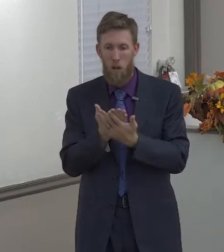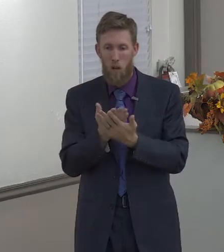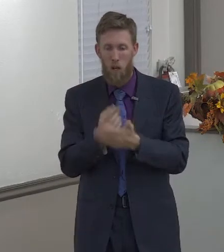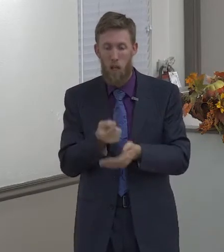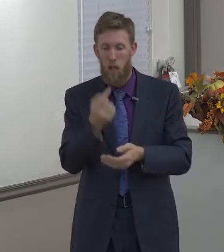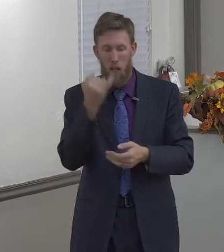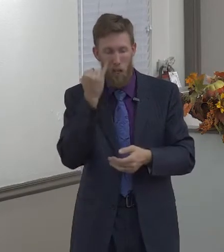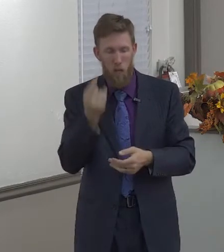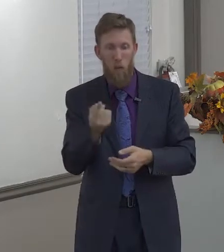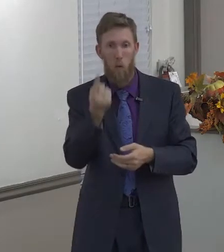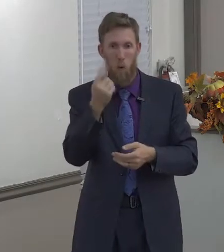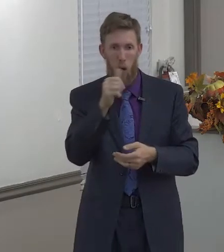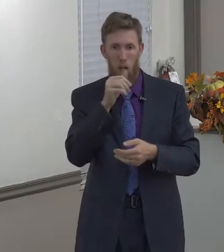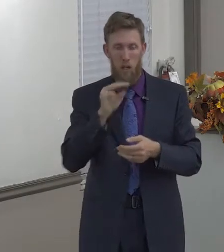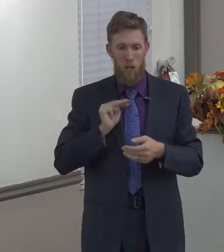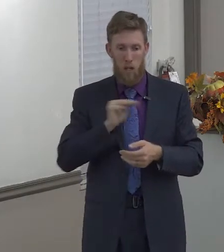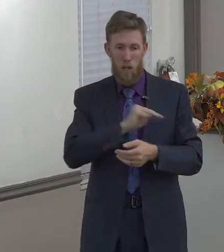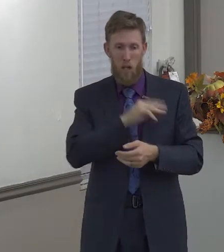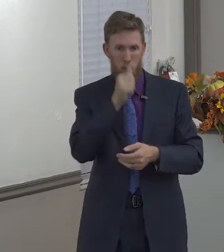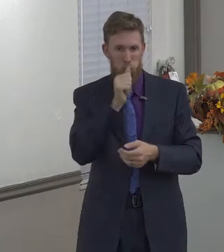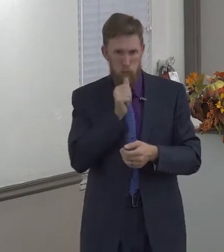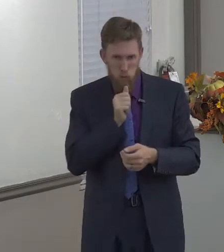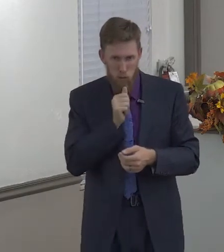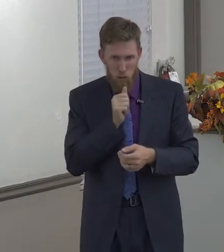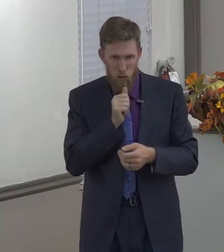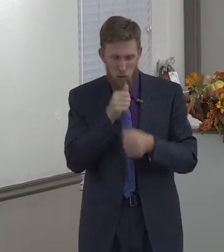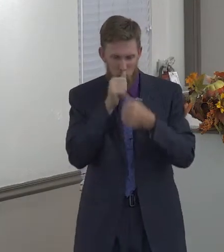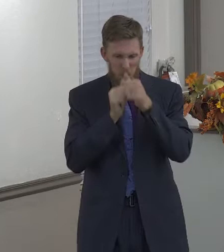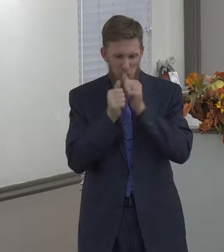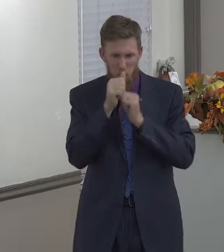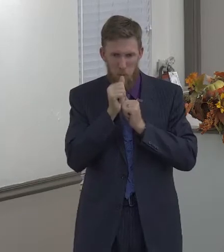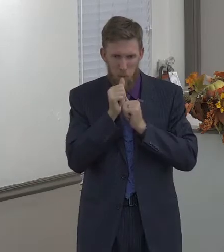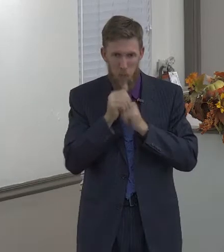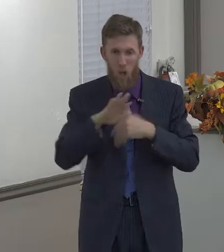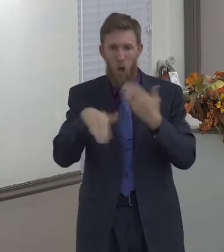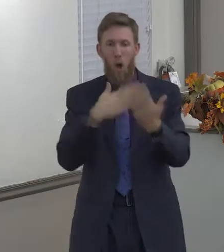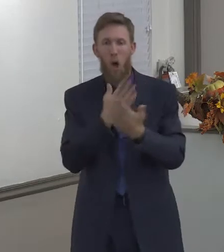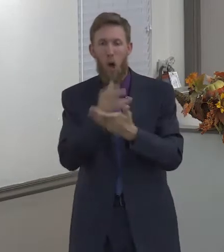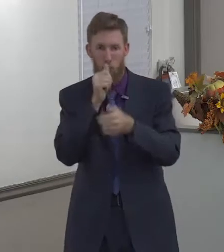third time in this passage he calls for unity. Do you hurt when others hurt?